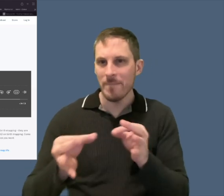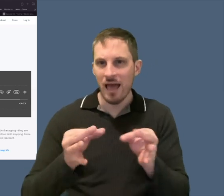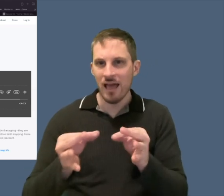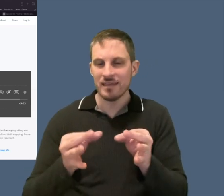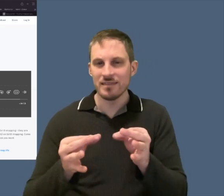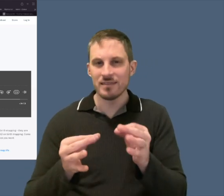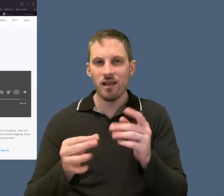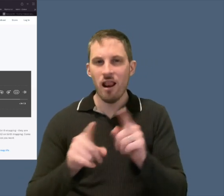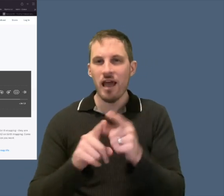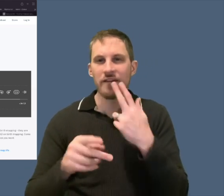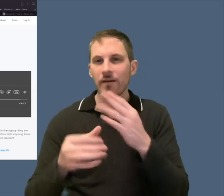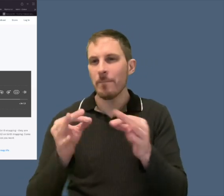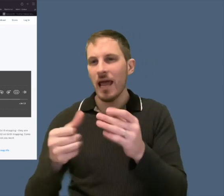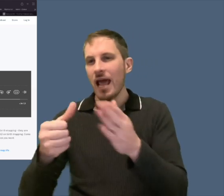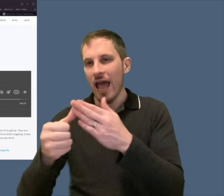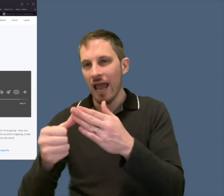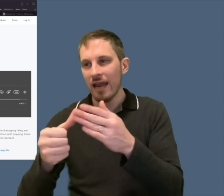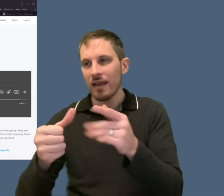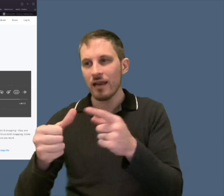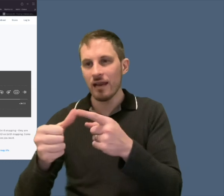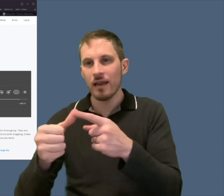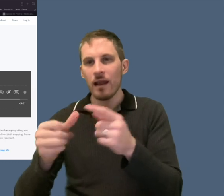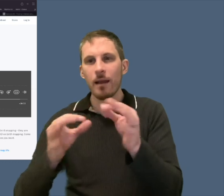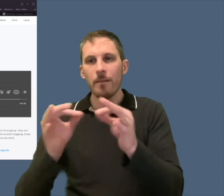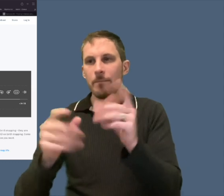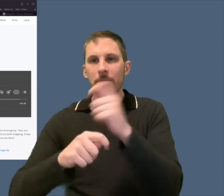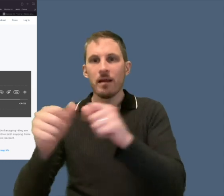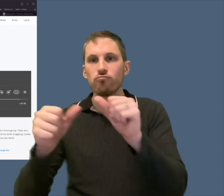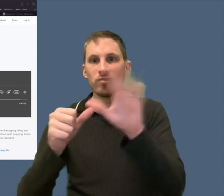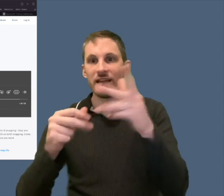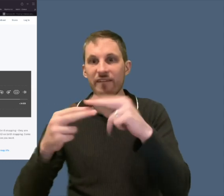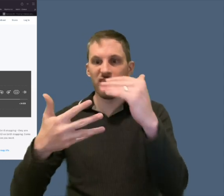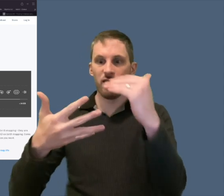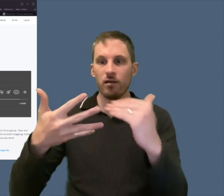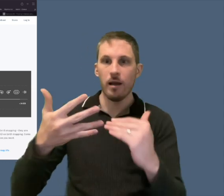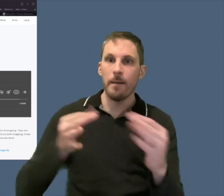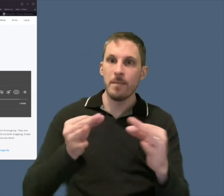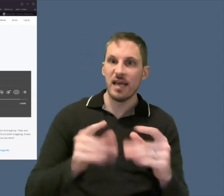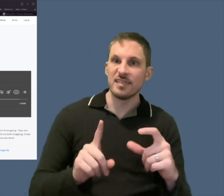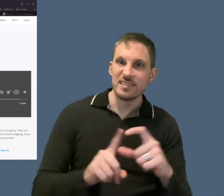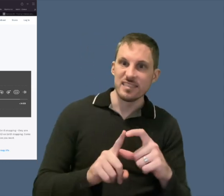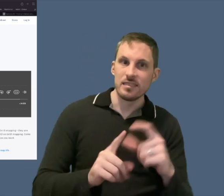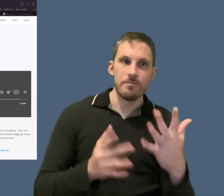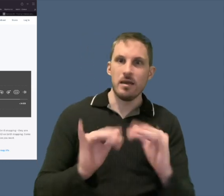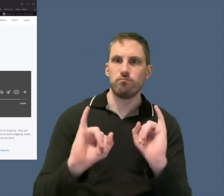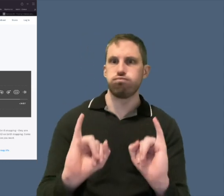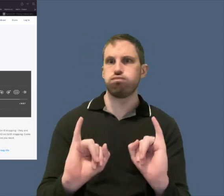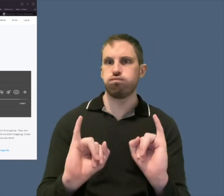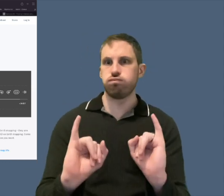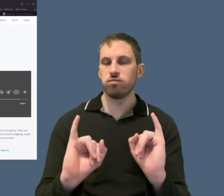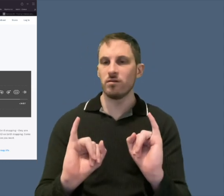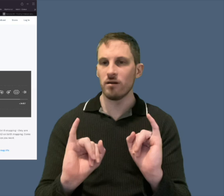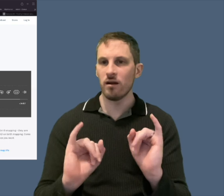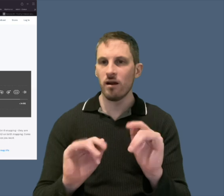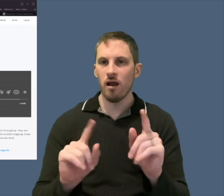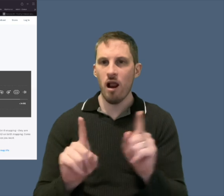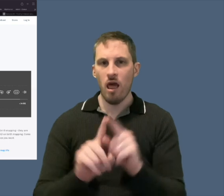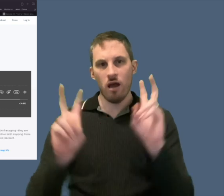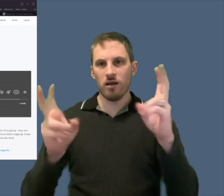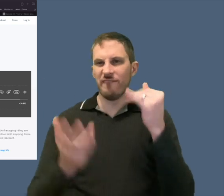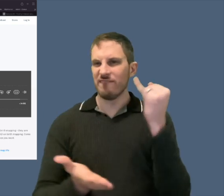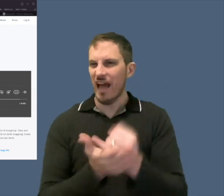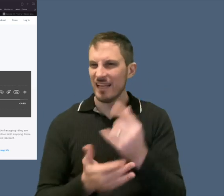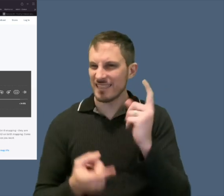somehow, if I get plan A, it's brilliant. But if I end up on plan D, well, that's devastating. It's still a